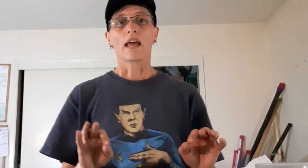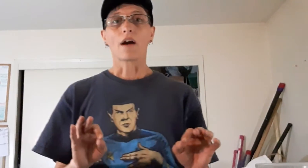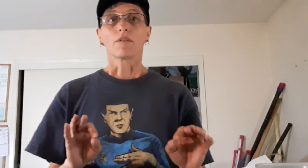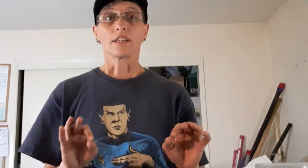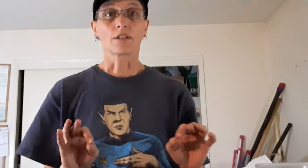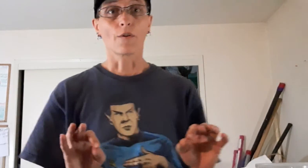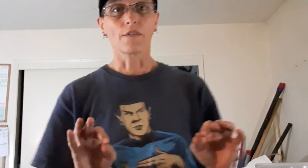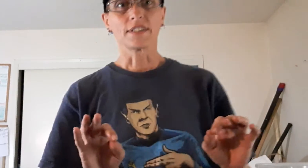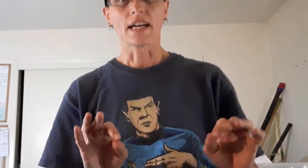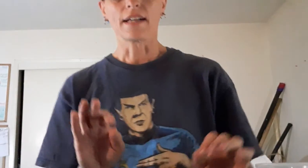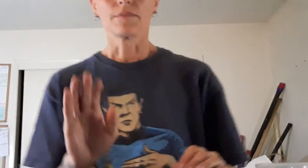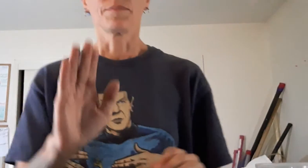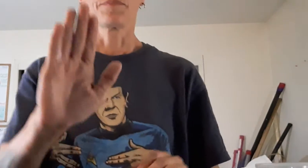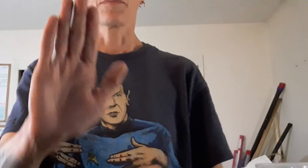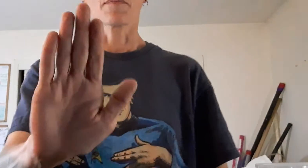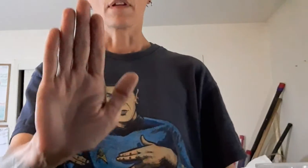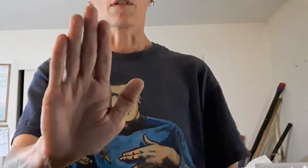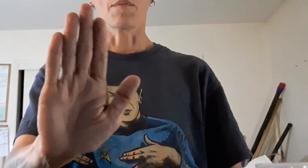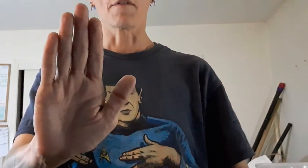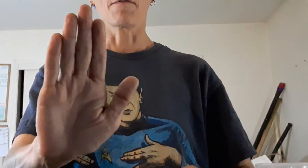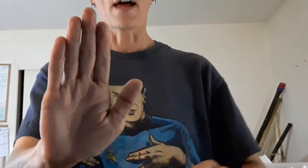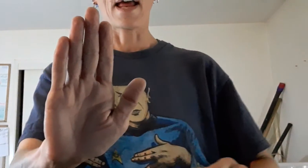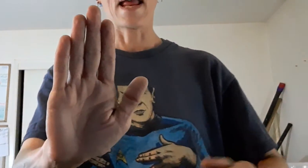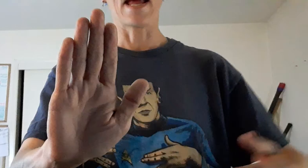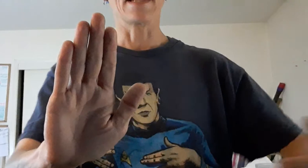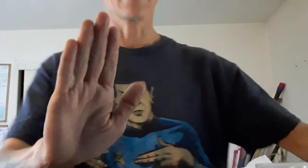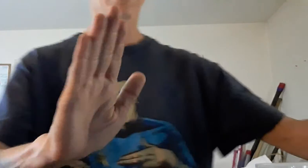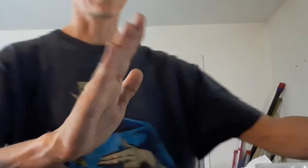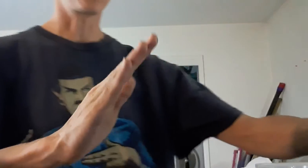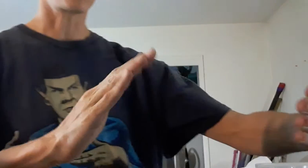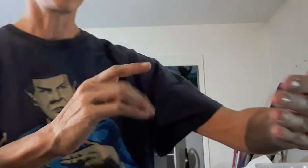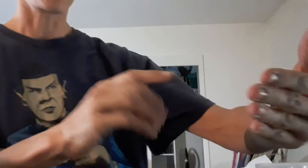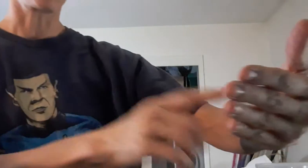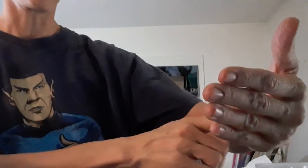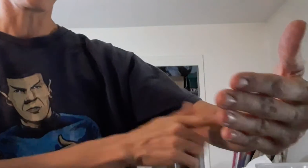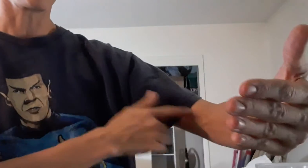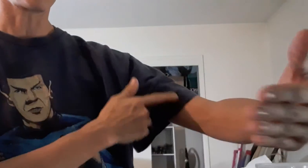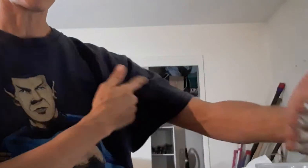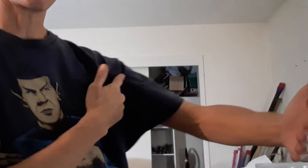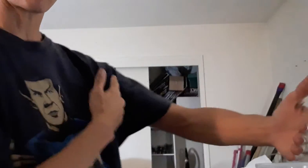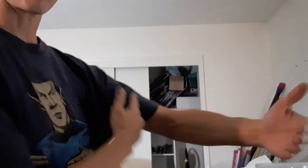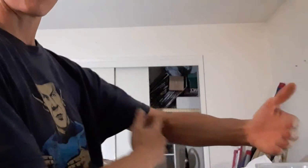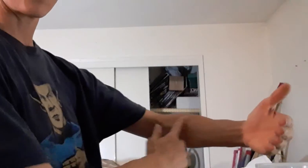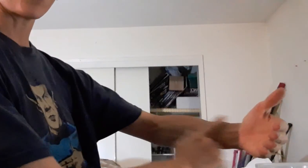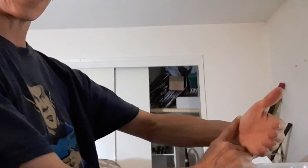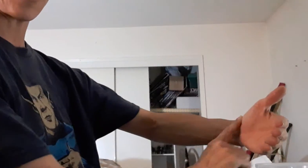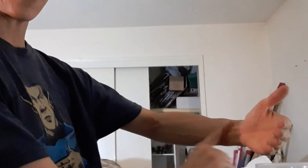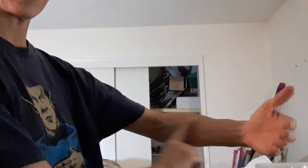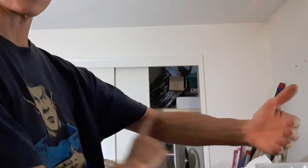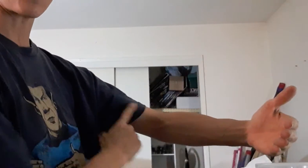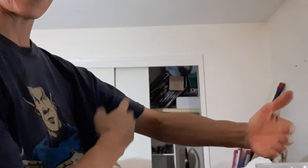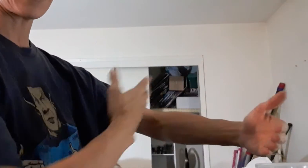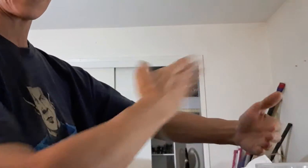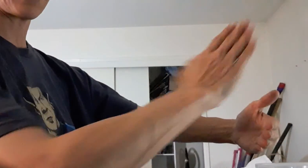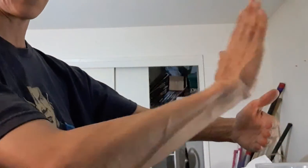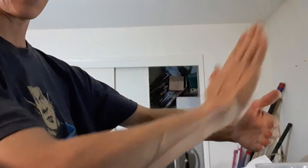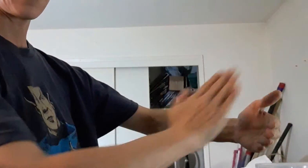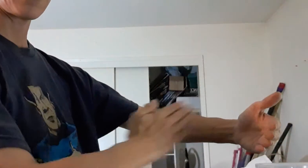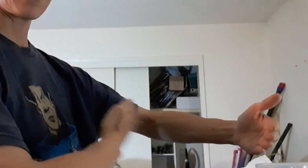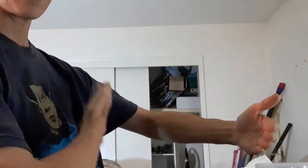Now, let's go over the sign. It's going to be a flat hand, like your conductor. You got your portfolio, and it's right here.